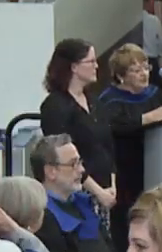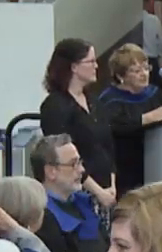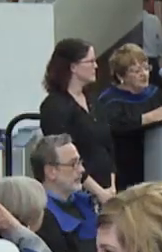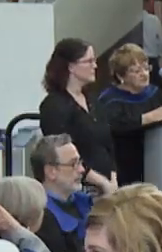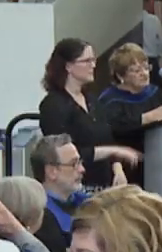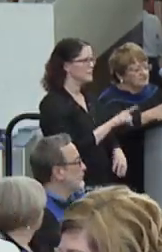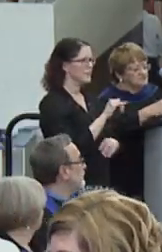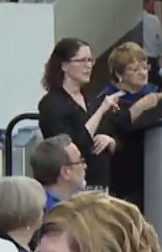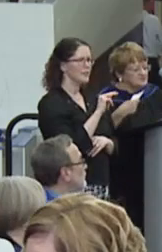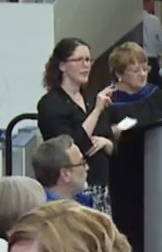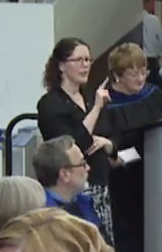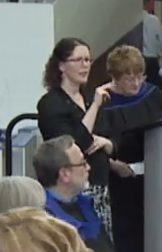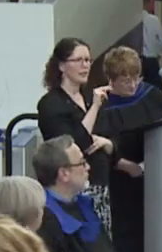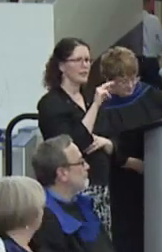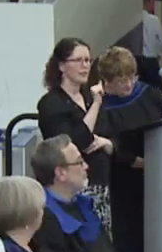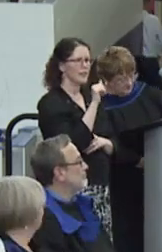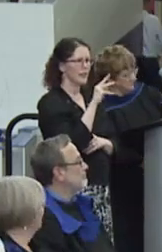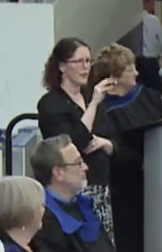Lynn Amores.